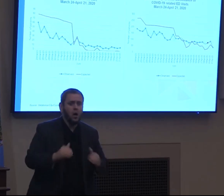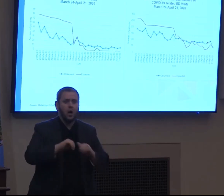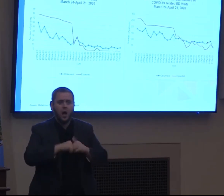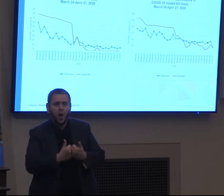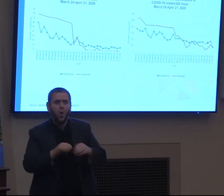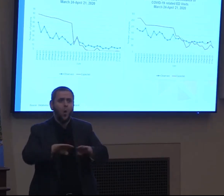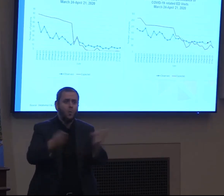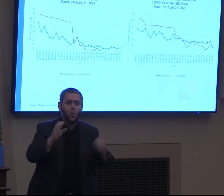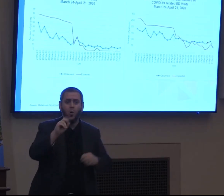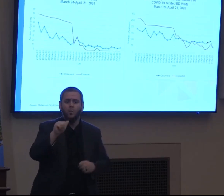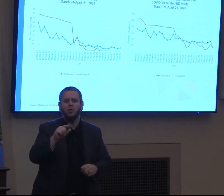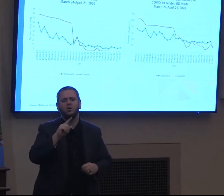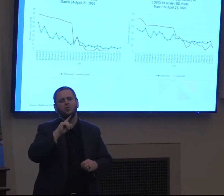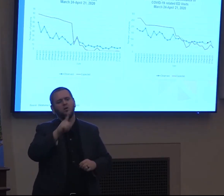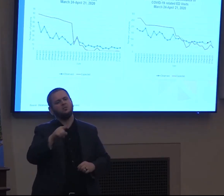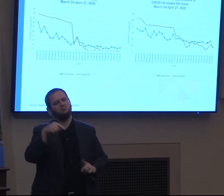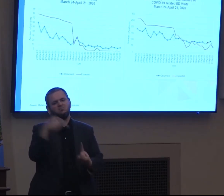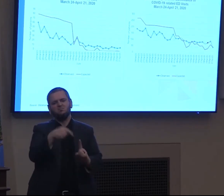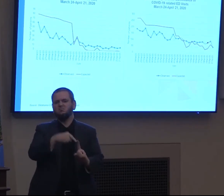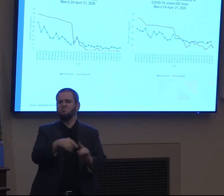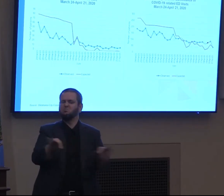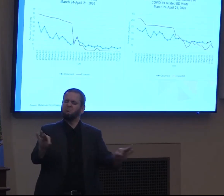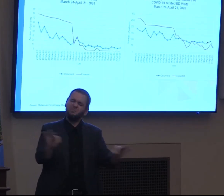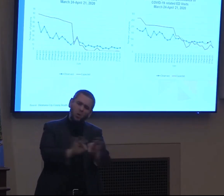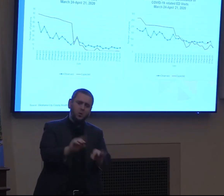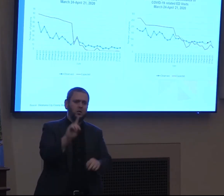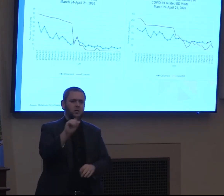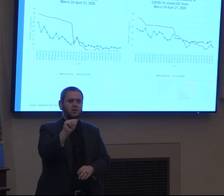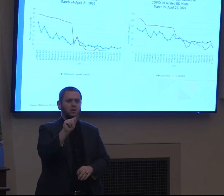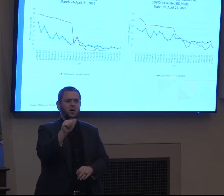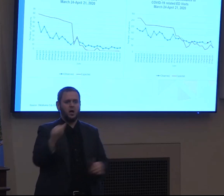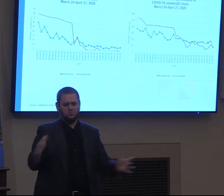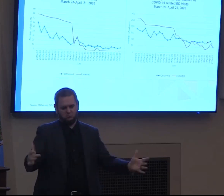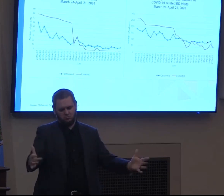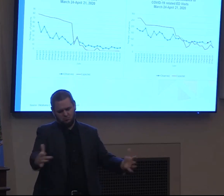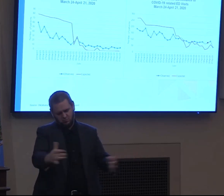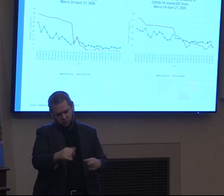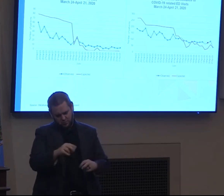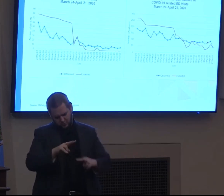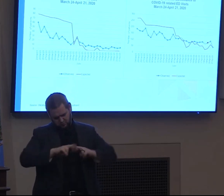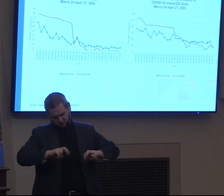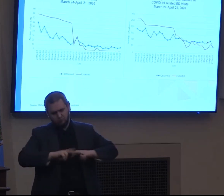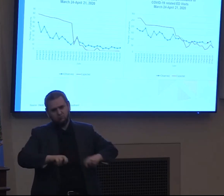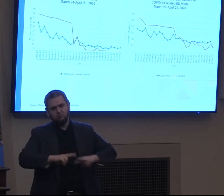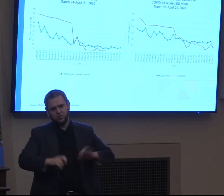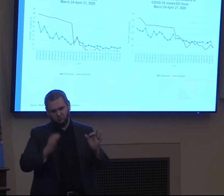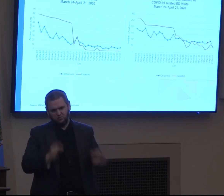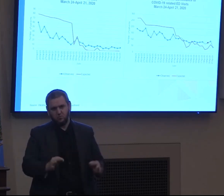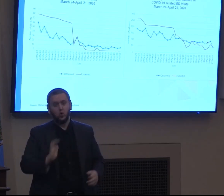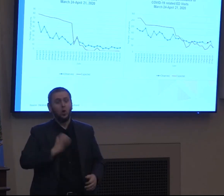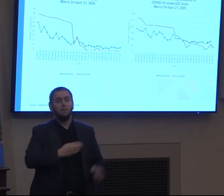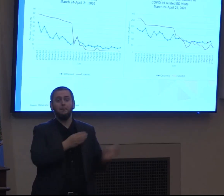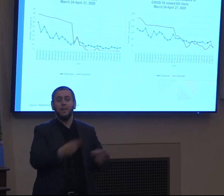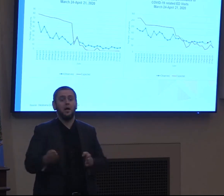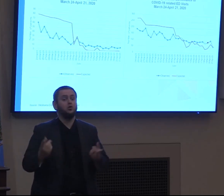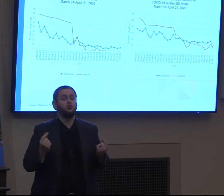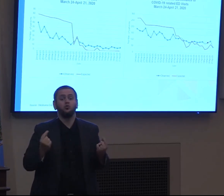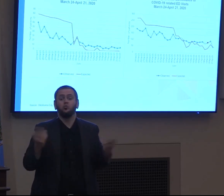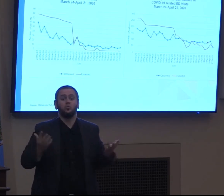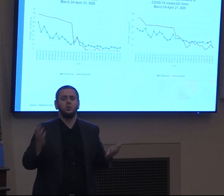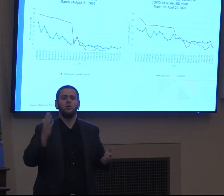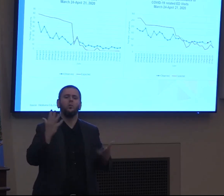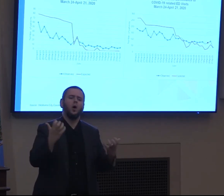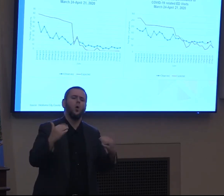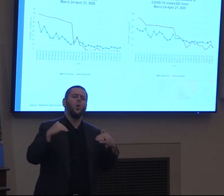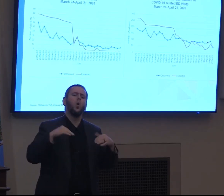reopen responsibly. Our plan to open up and recover safely includes a significant focus